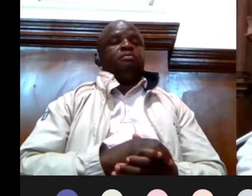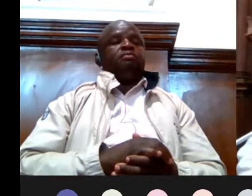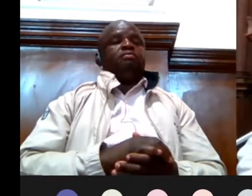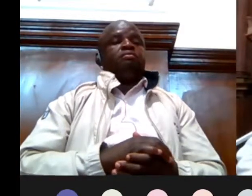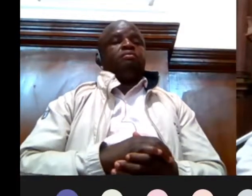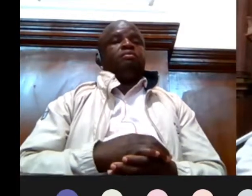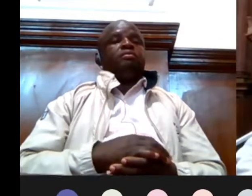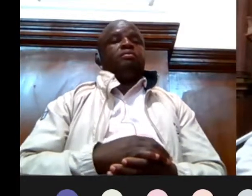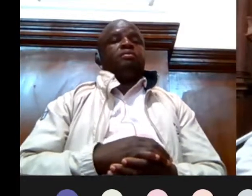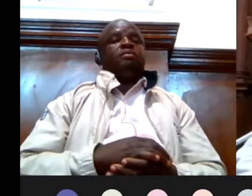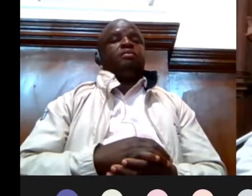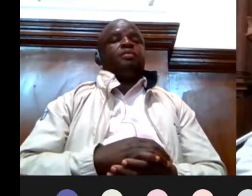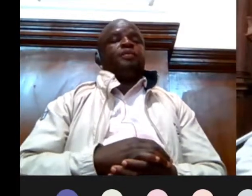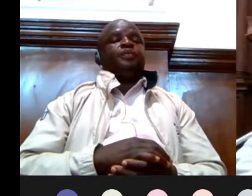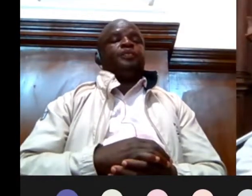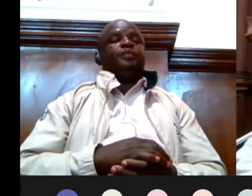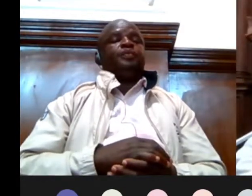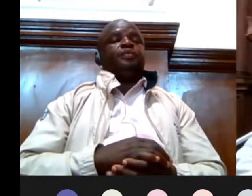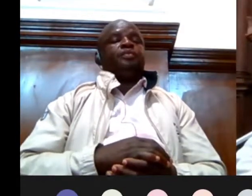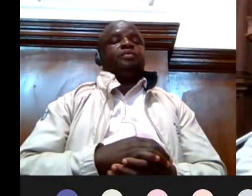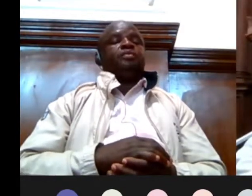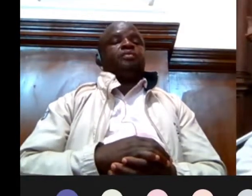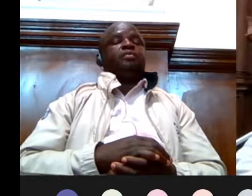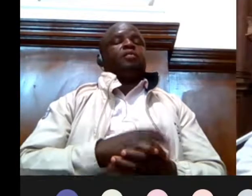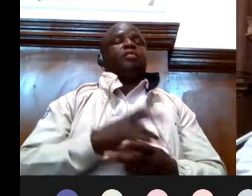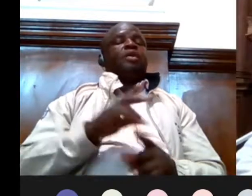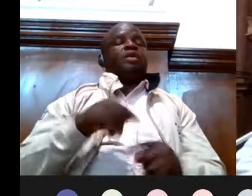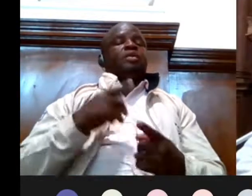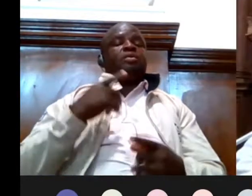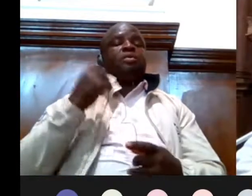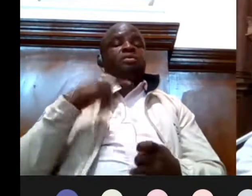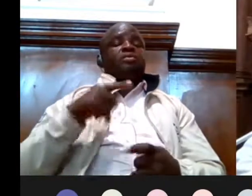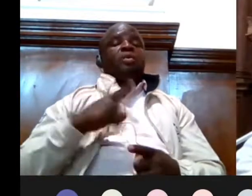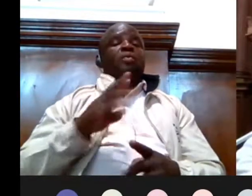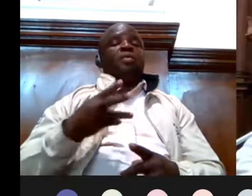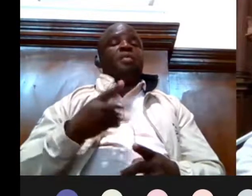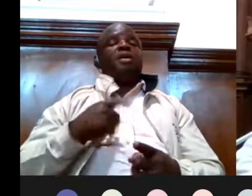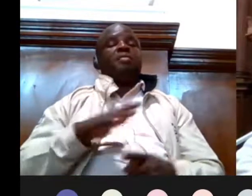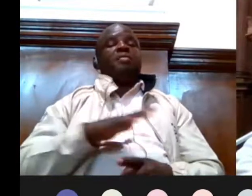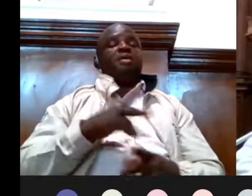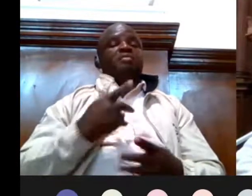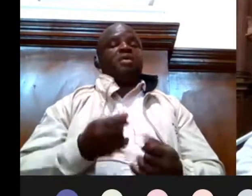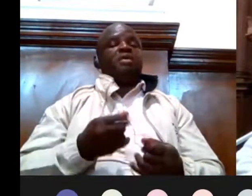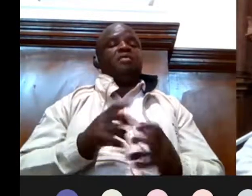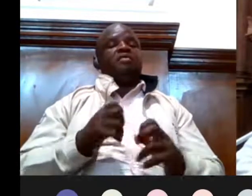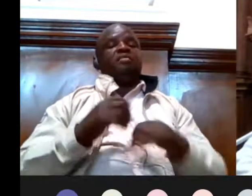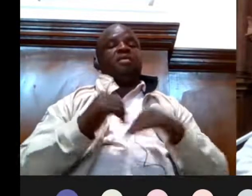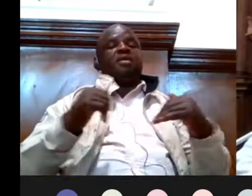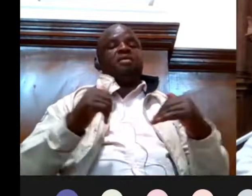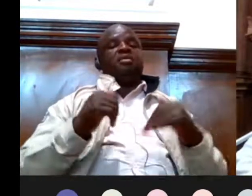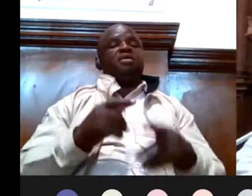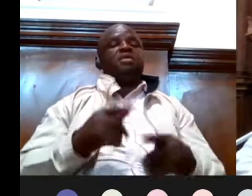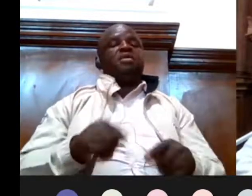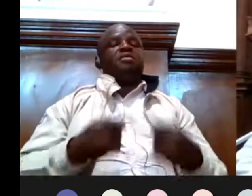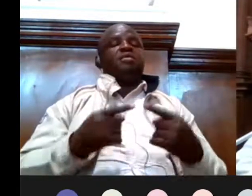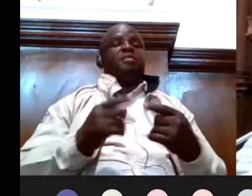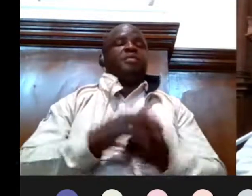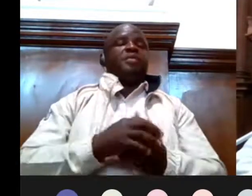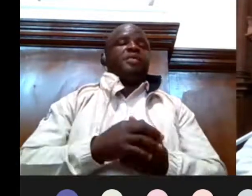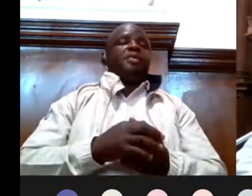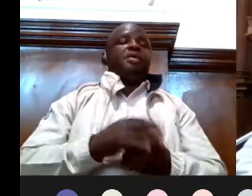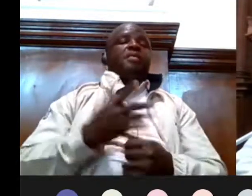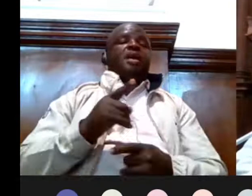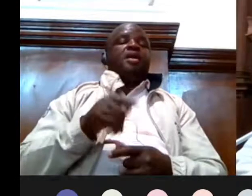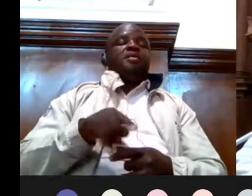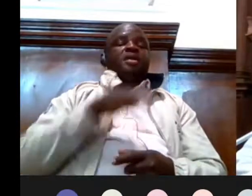ha ba ka ba mo ba leng teng ka lebaka la apartheid. Empa hona ho bolela hore